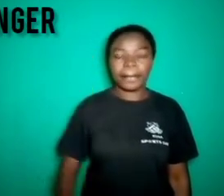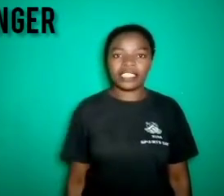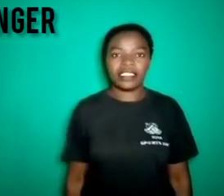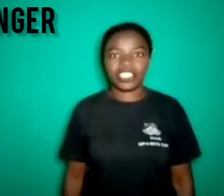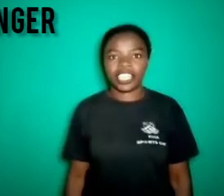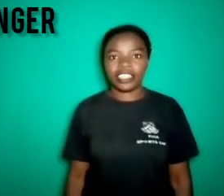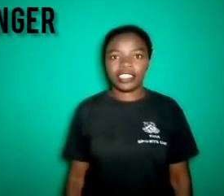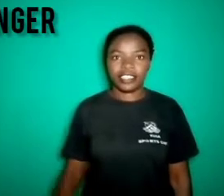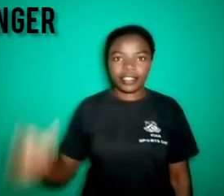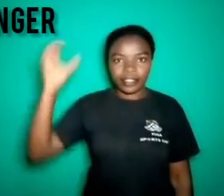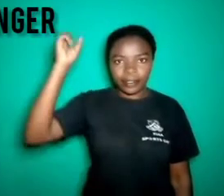Passenger.